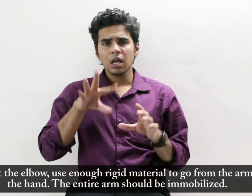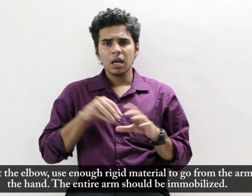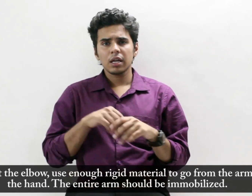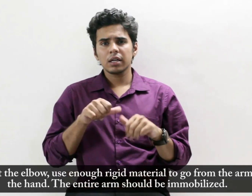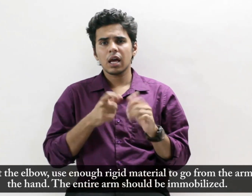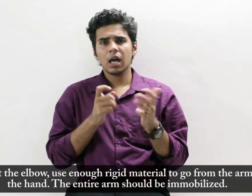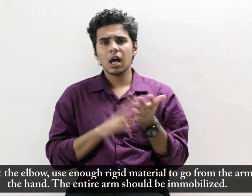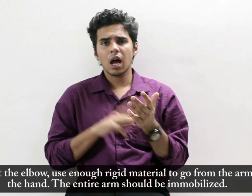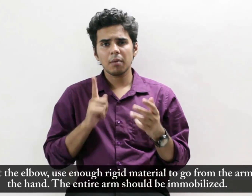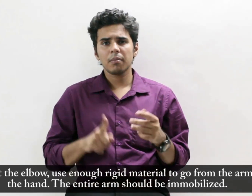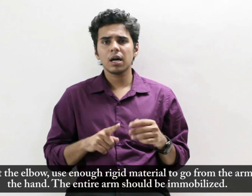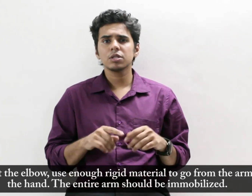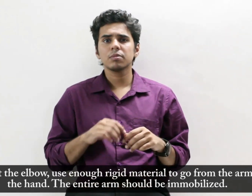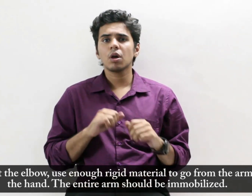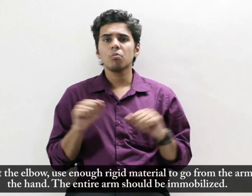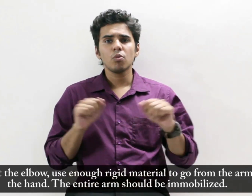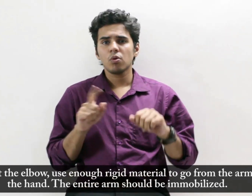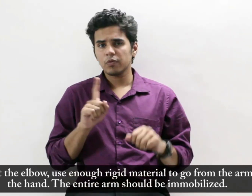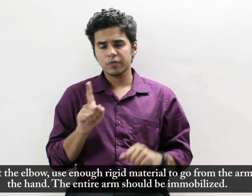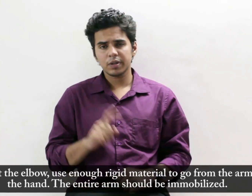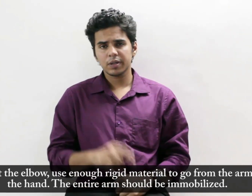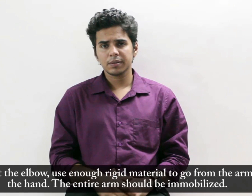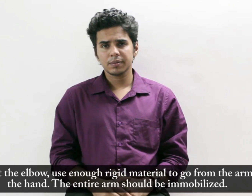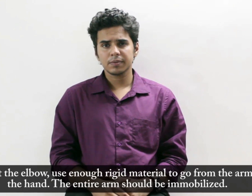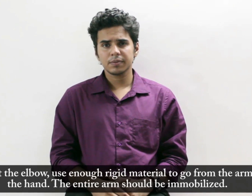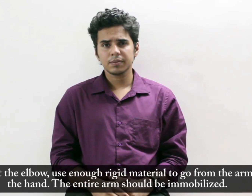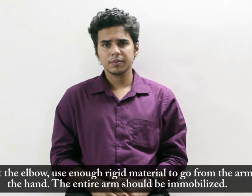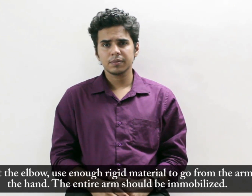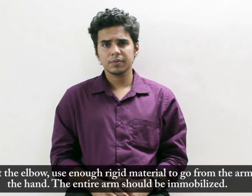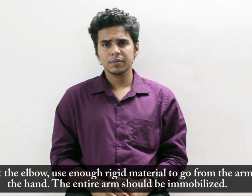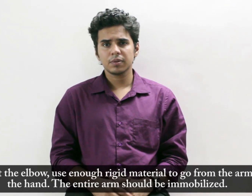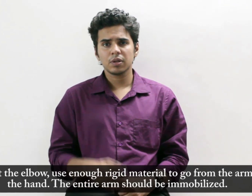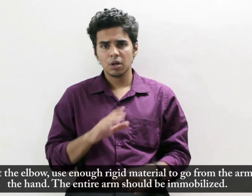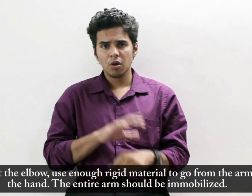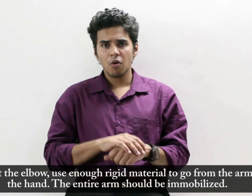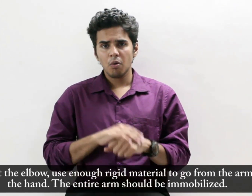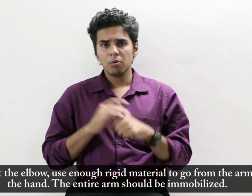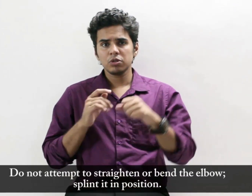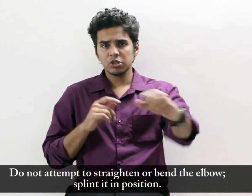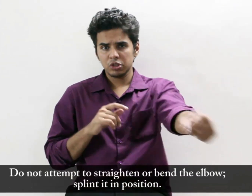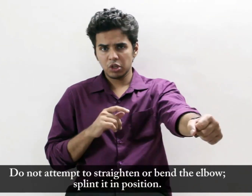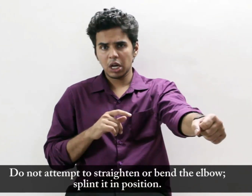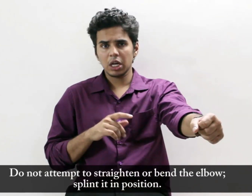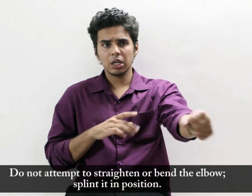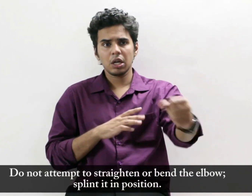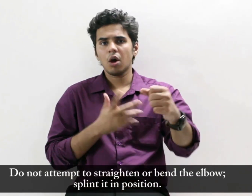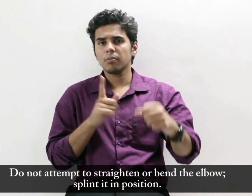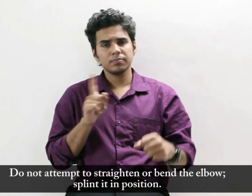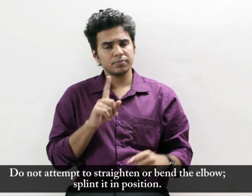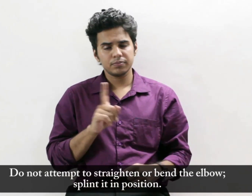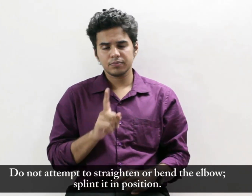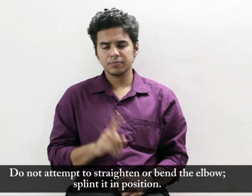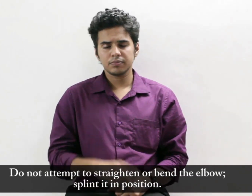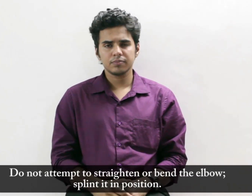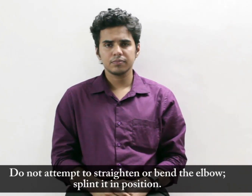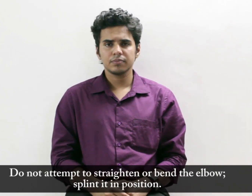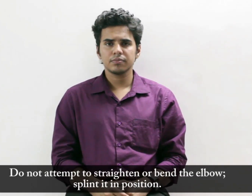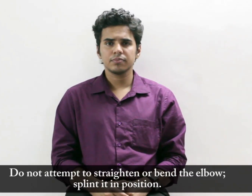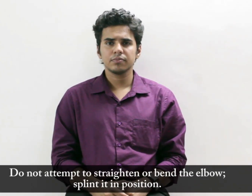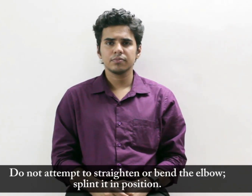be immobilized. Do not attempt to straighten or bend the elbow. Splint it in